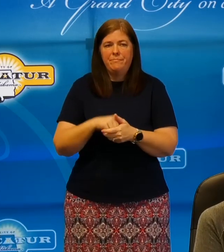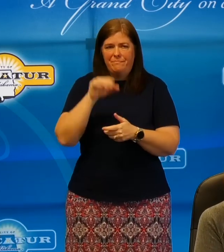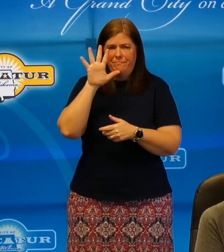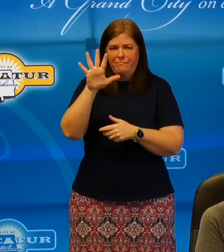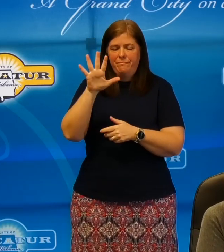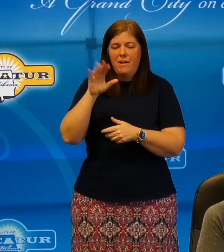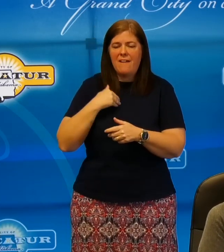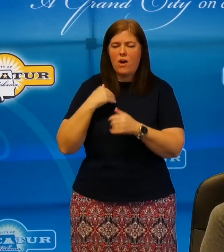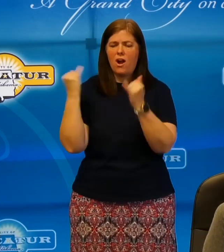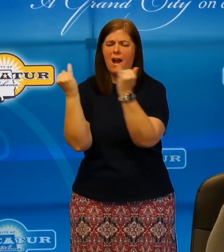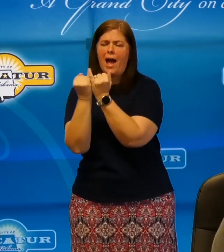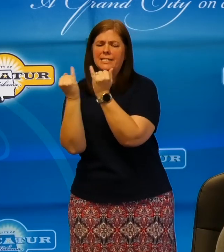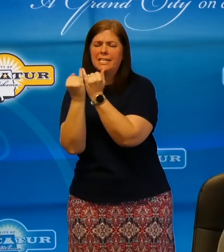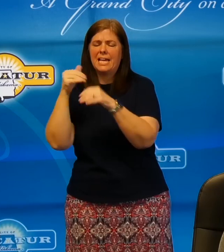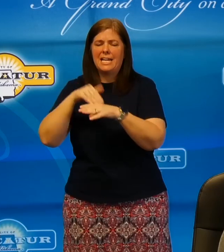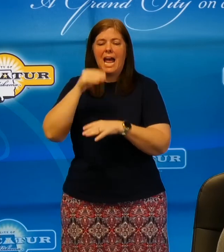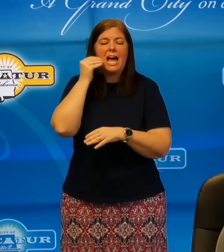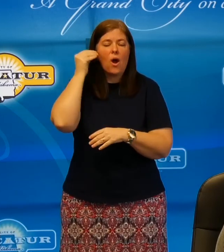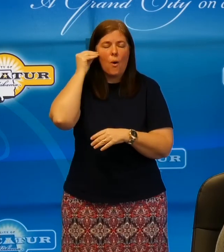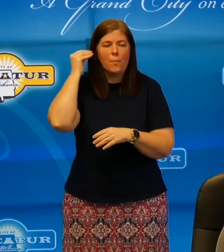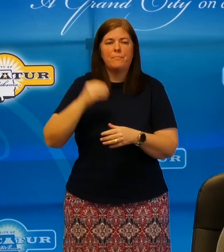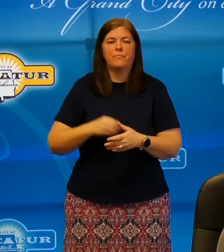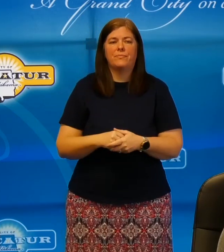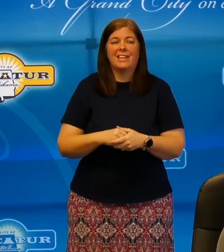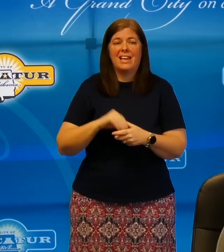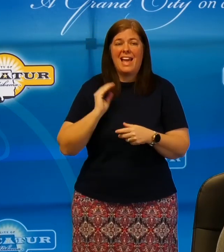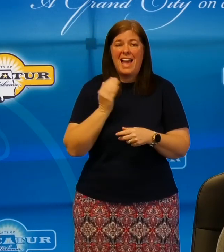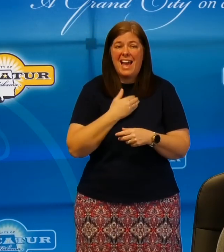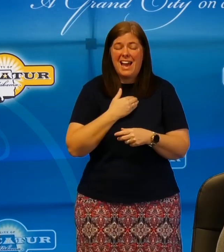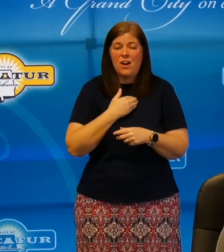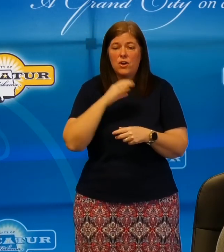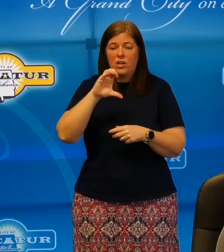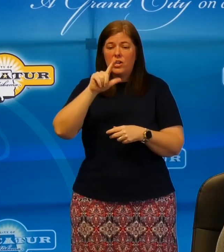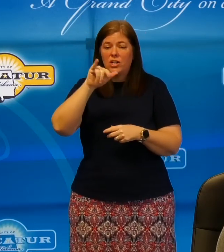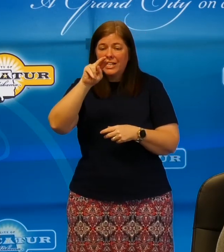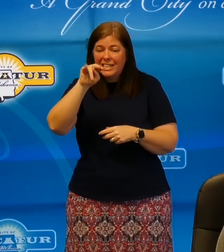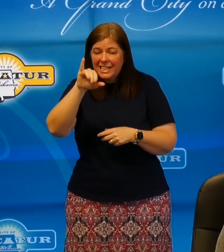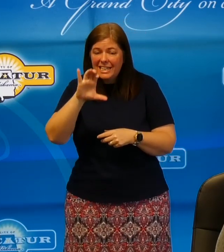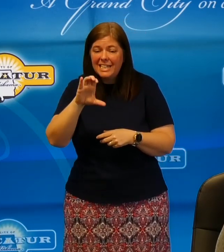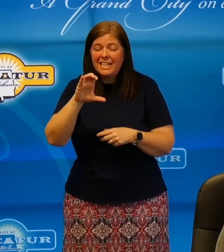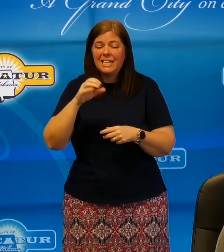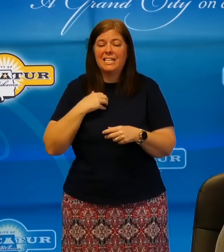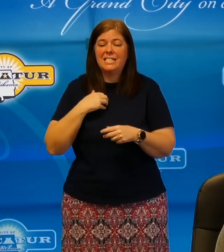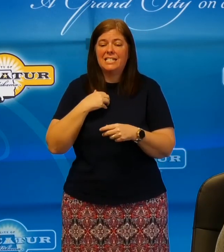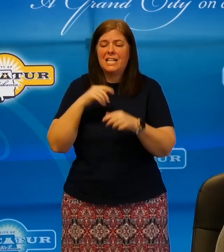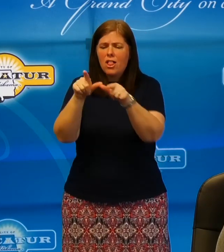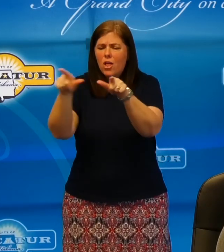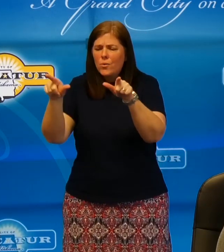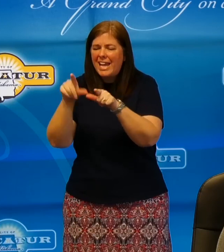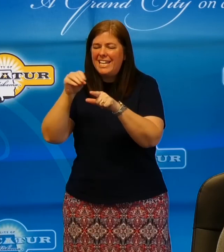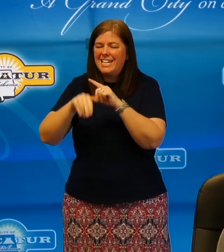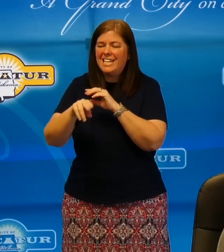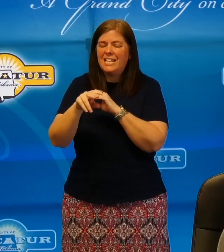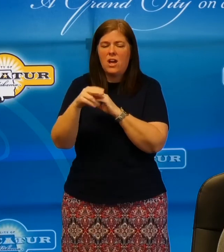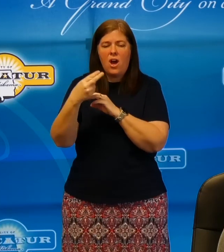home. Our clinic, the Morgan County Fever Clinic, is located in Hartselle.